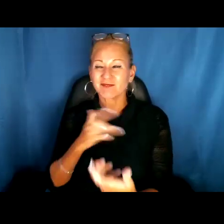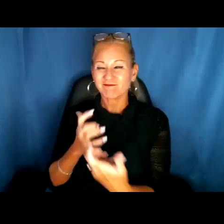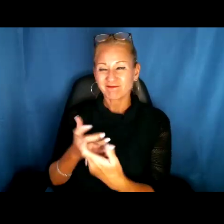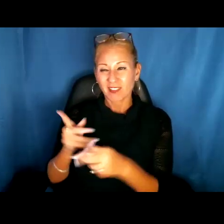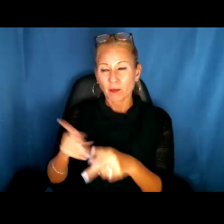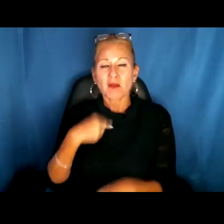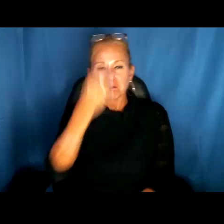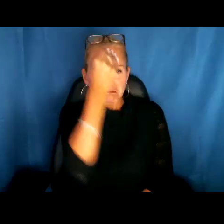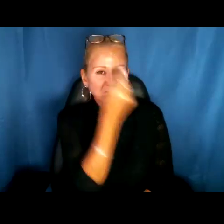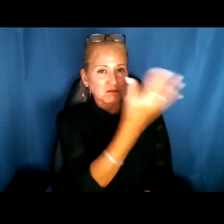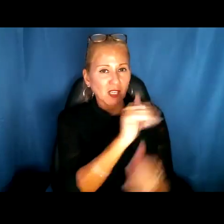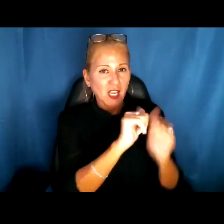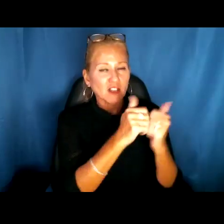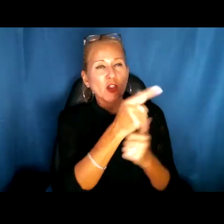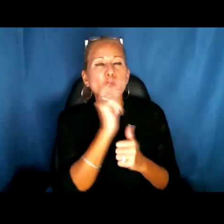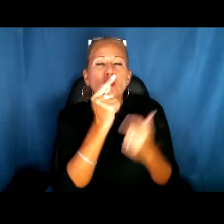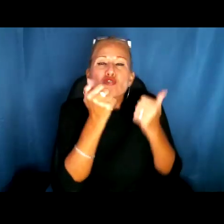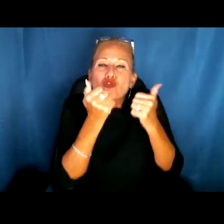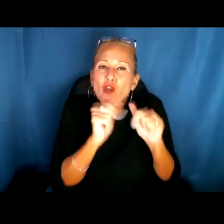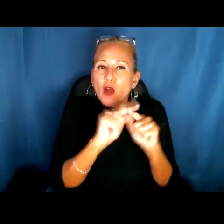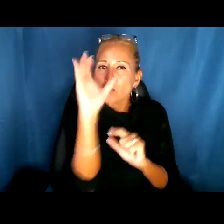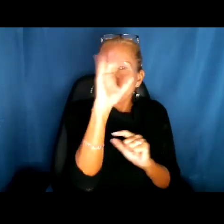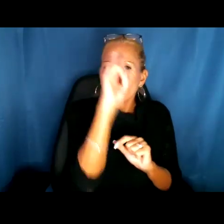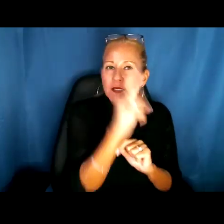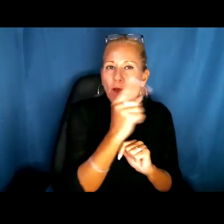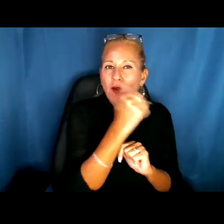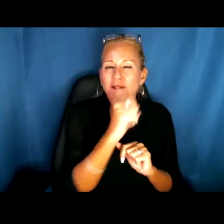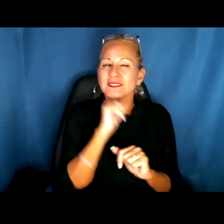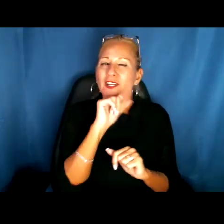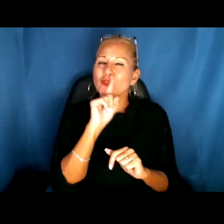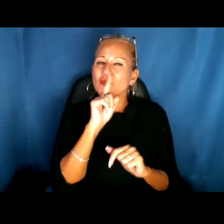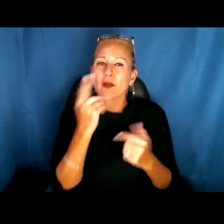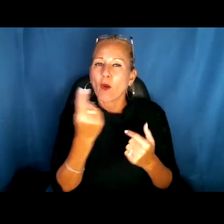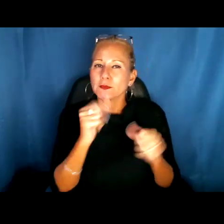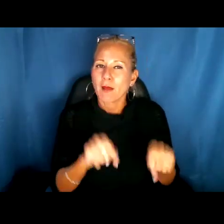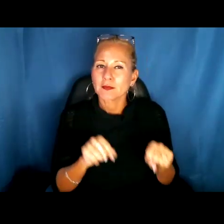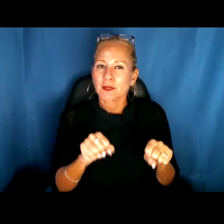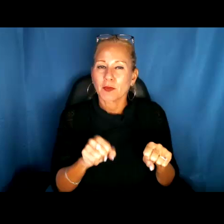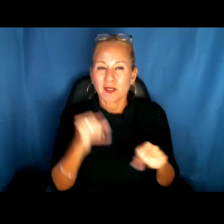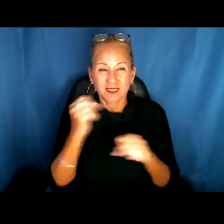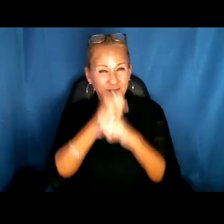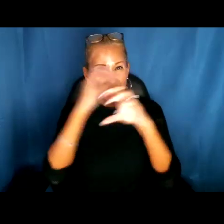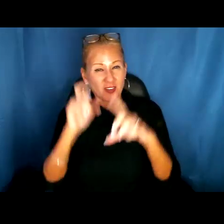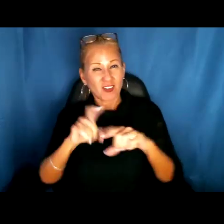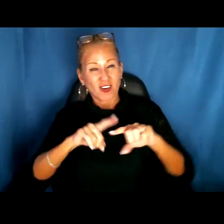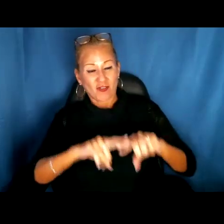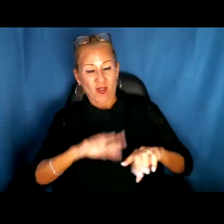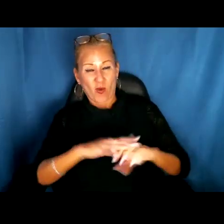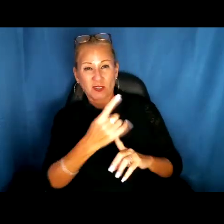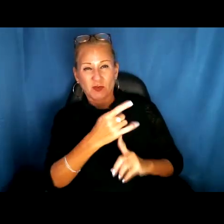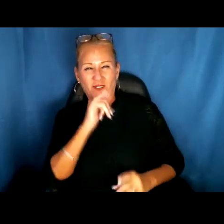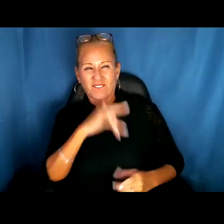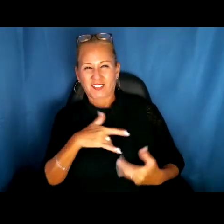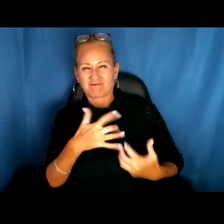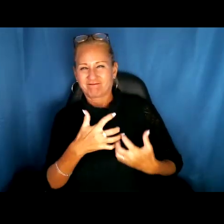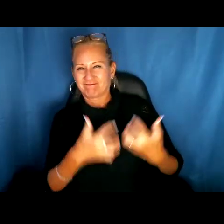tell the agency and they could try to find someone else, but it wasn't always possible. Imagine having to rely on someone you don't